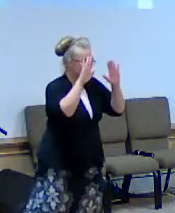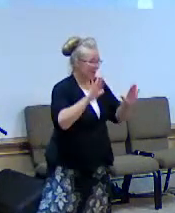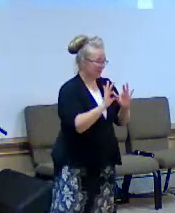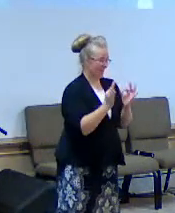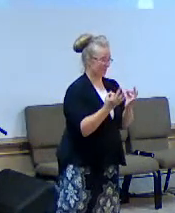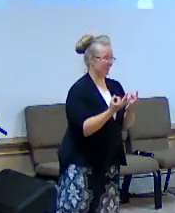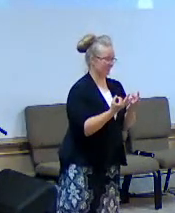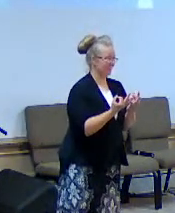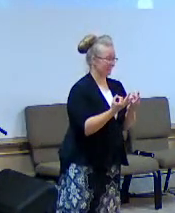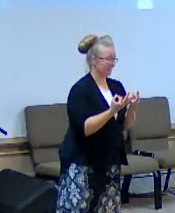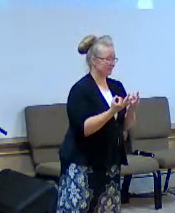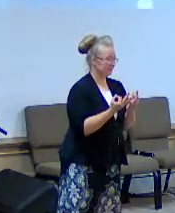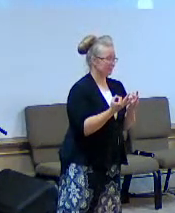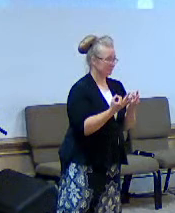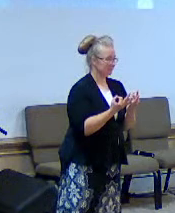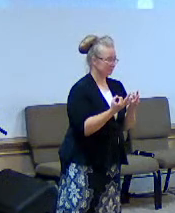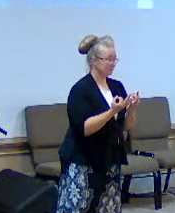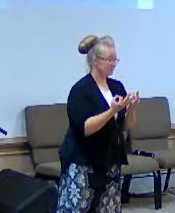families.